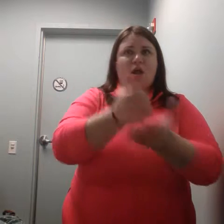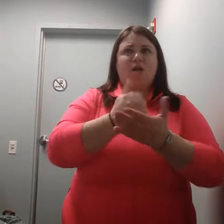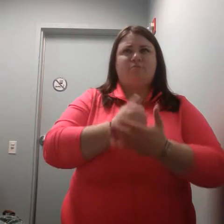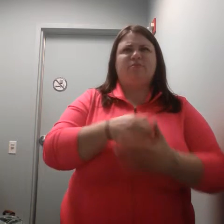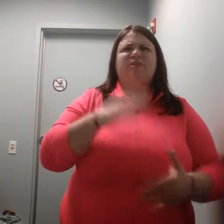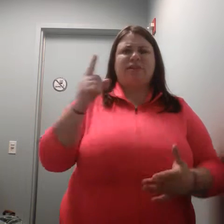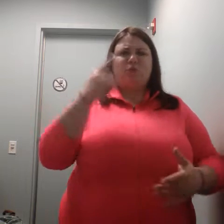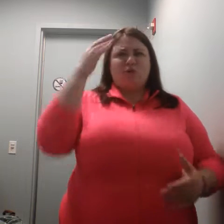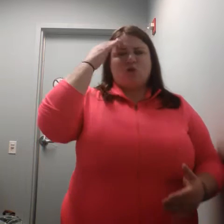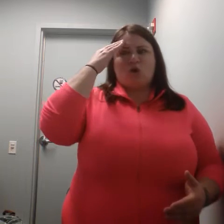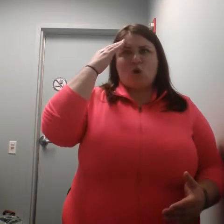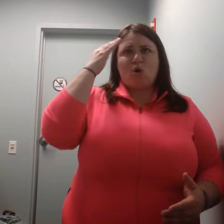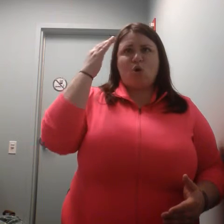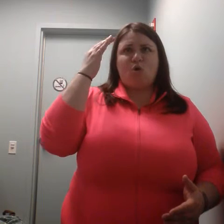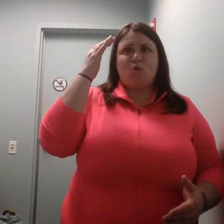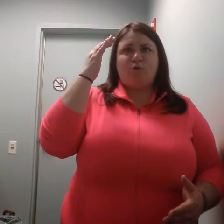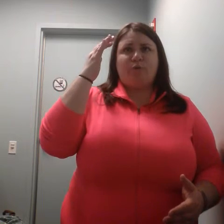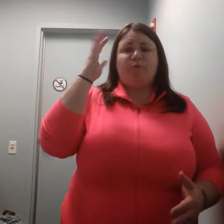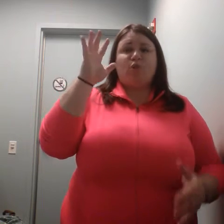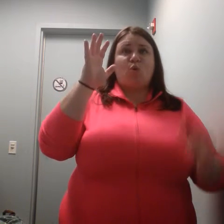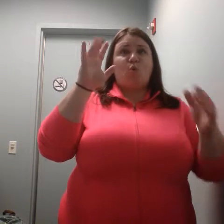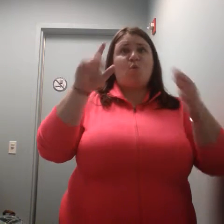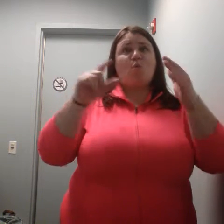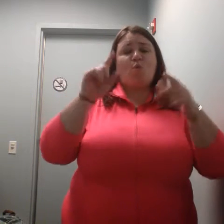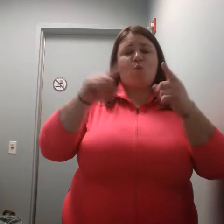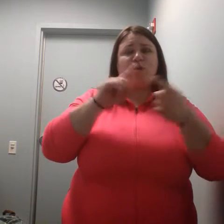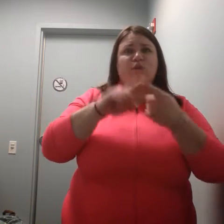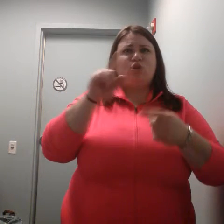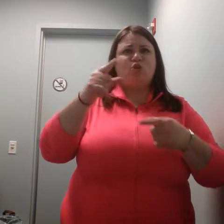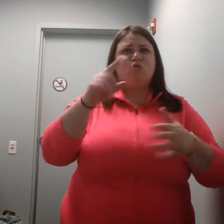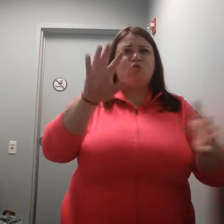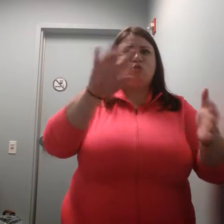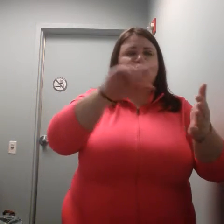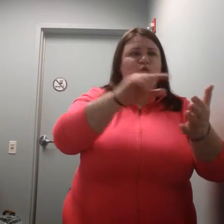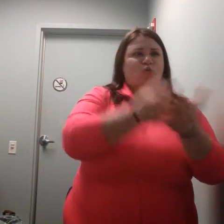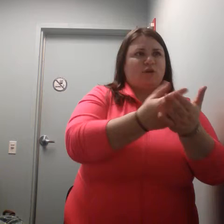do when they get out of school, get out of college, what sort of career they'd like to have?